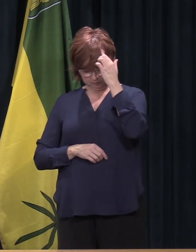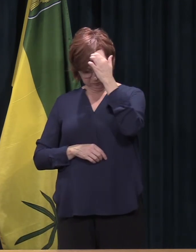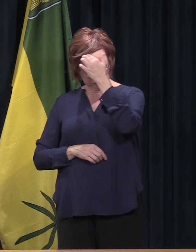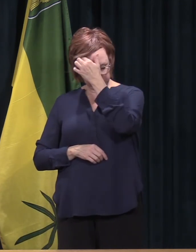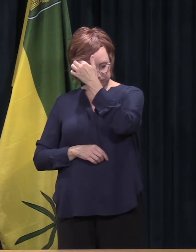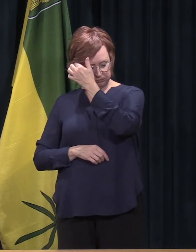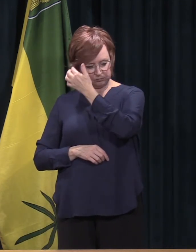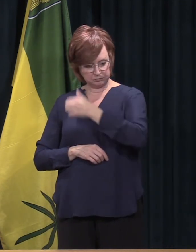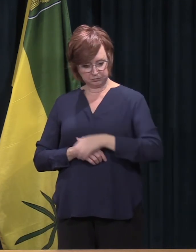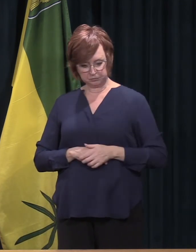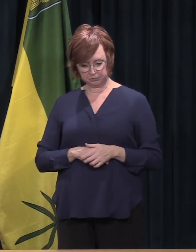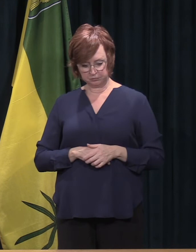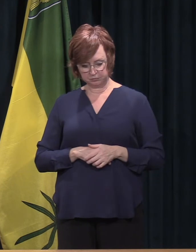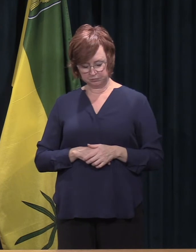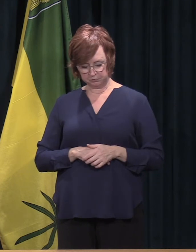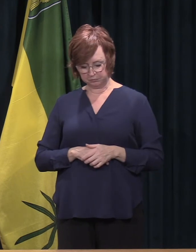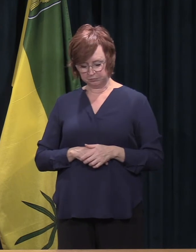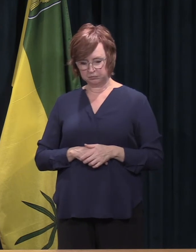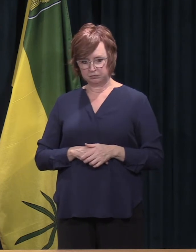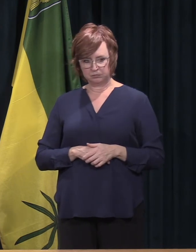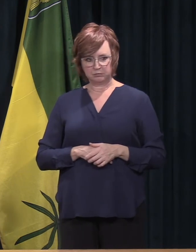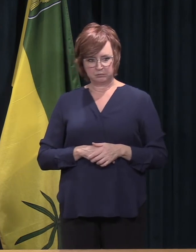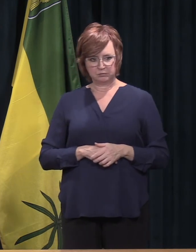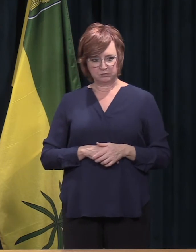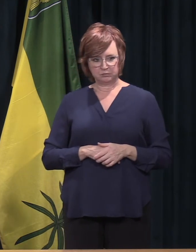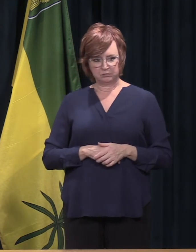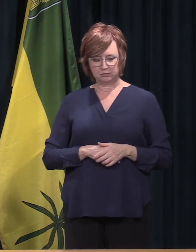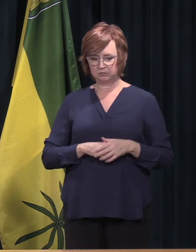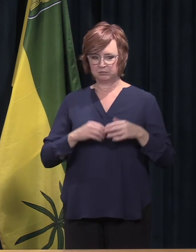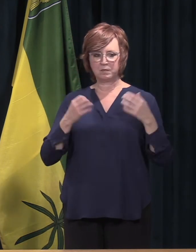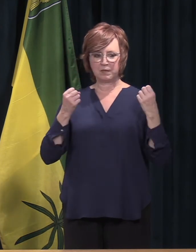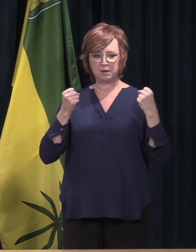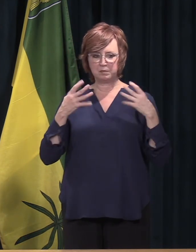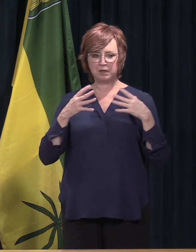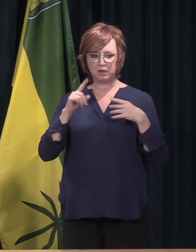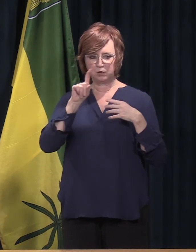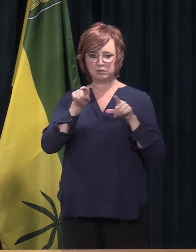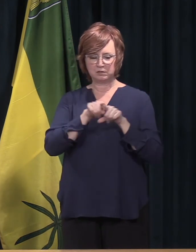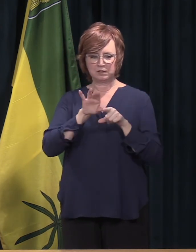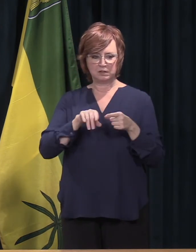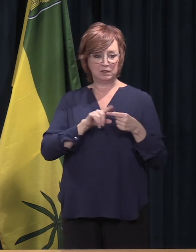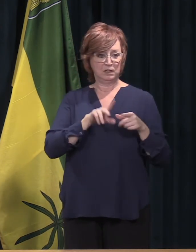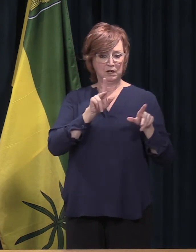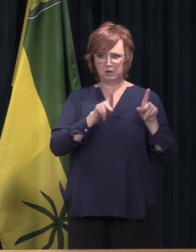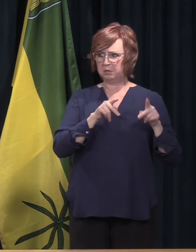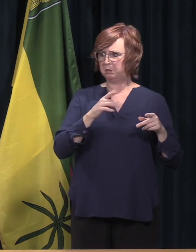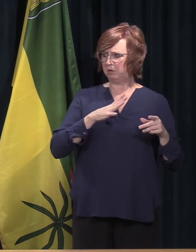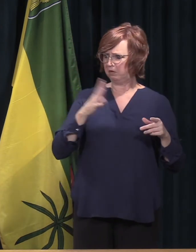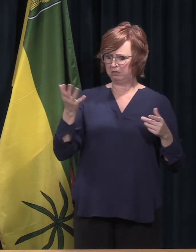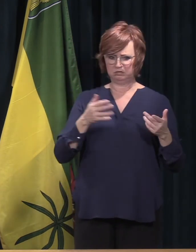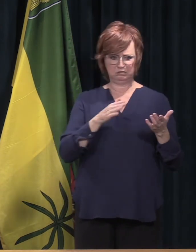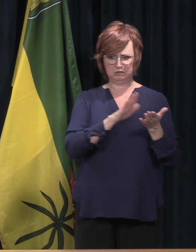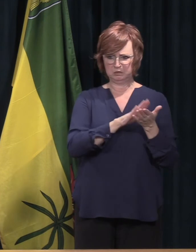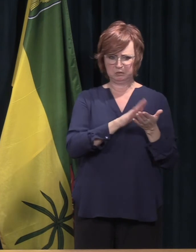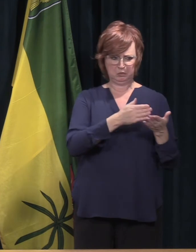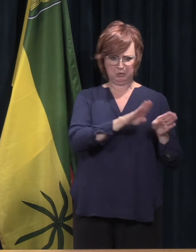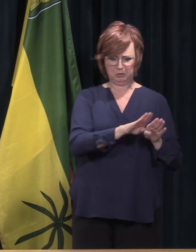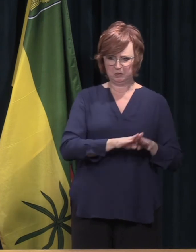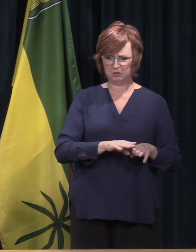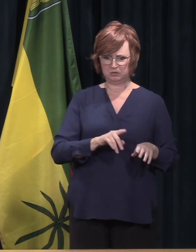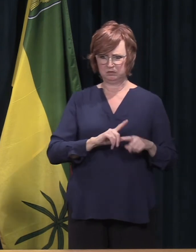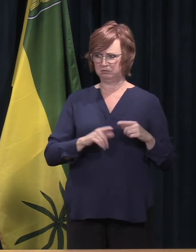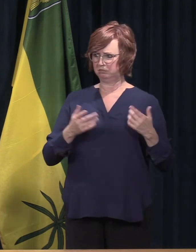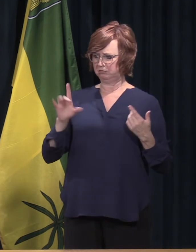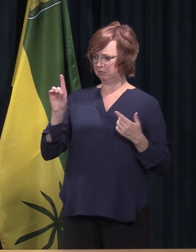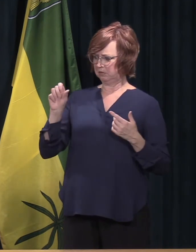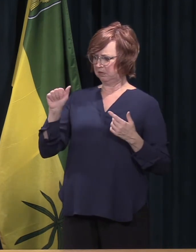up that schools are closed. What about daycares? And smaller daycares seem to be fine, 5 to 7